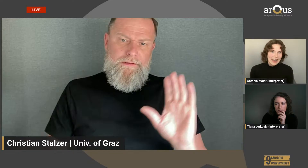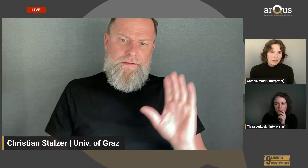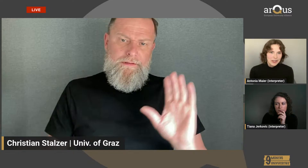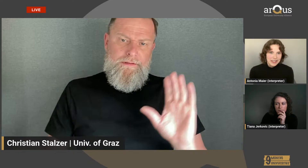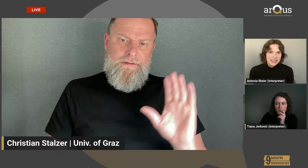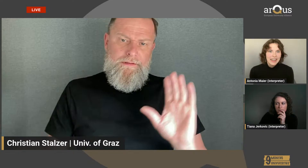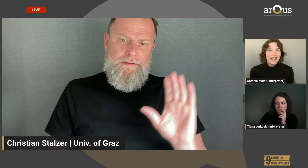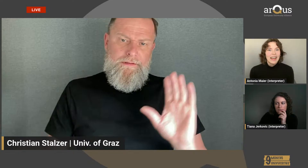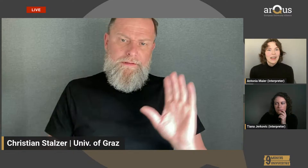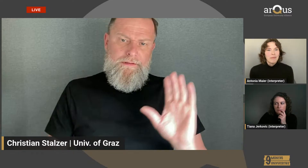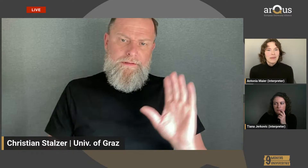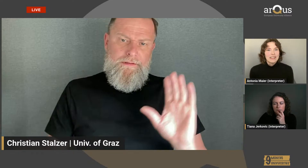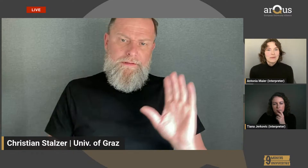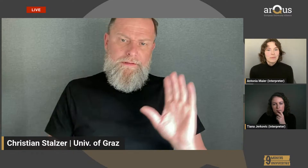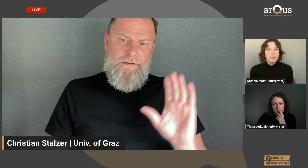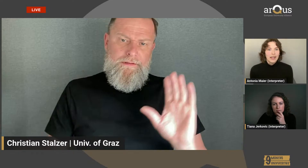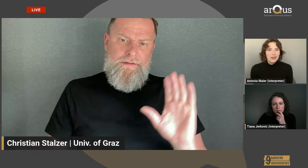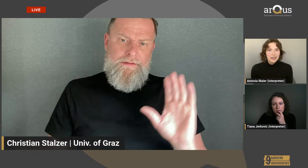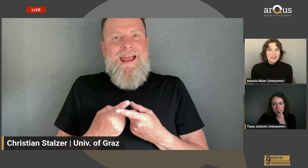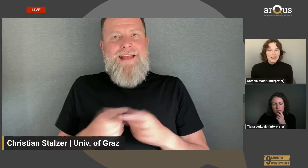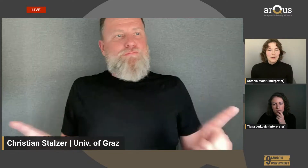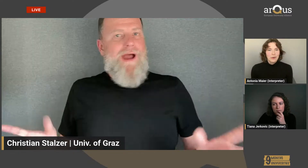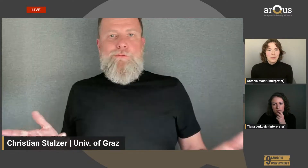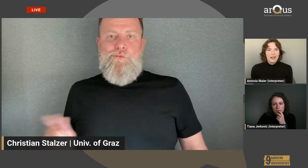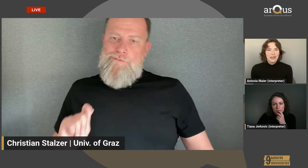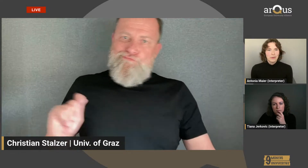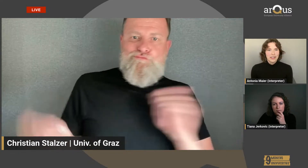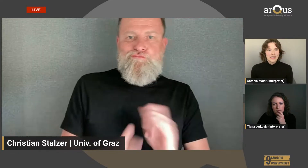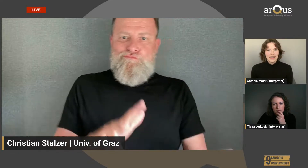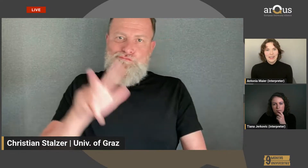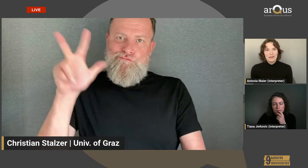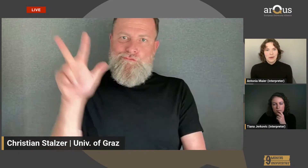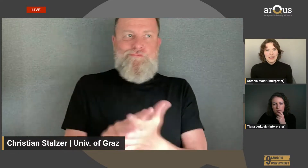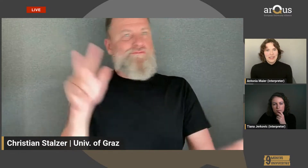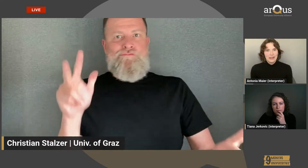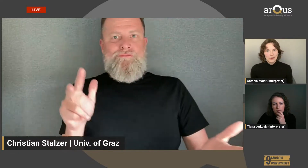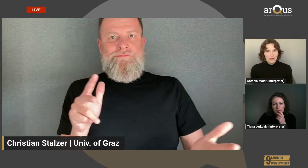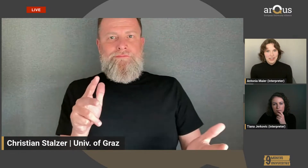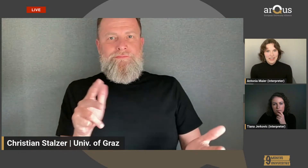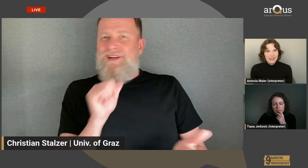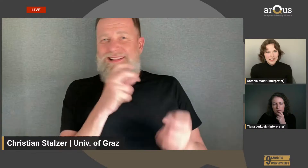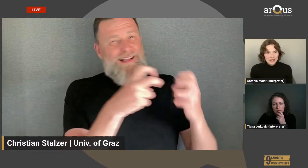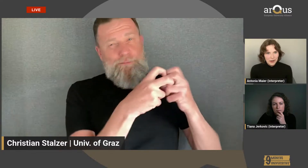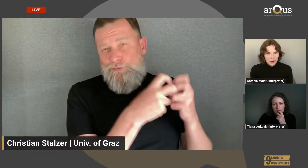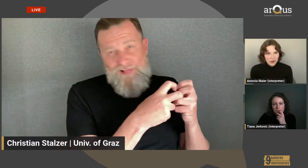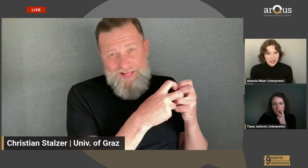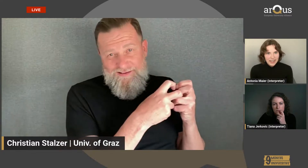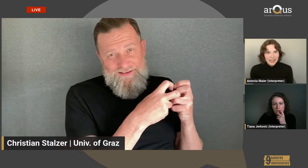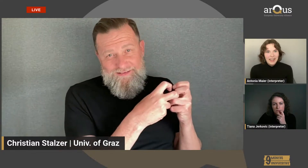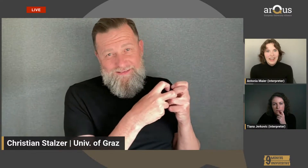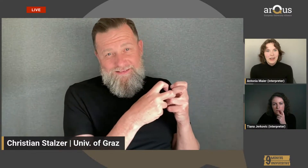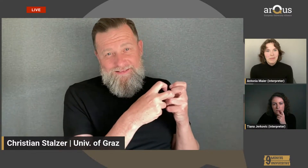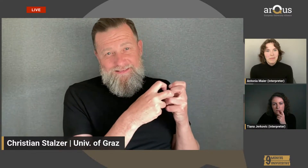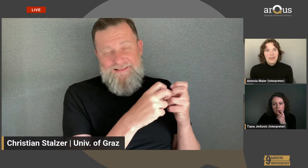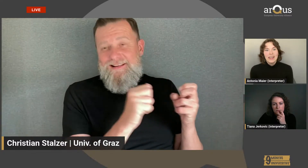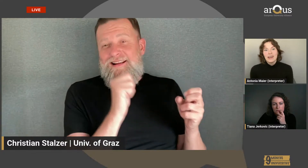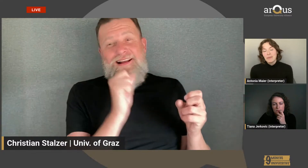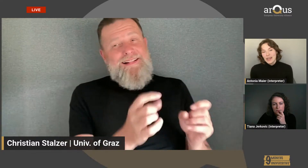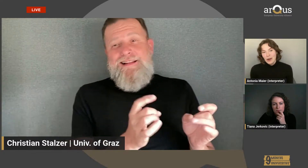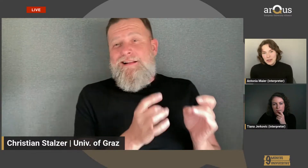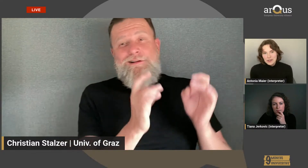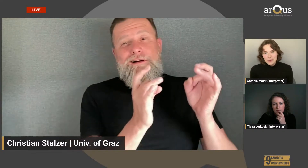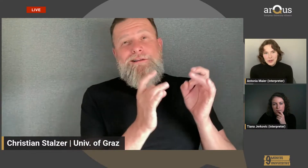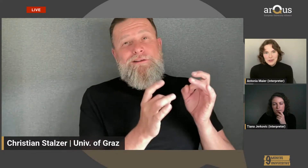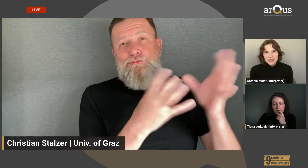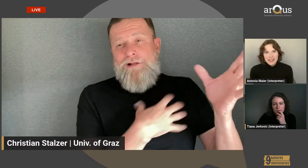sign languages is better than compared it was 20, 30 years ago. But